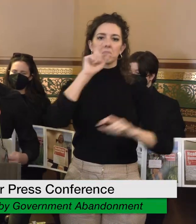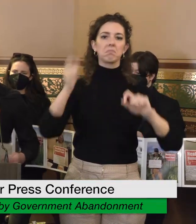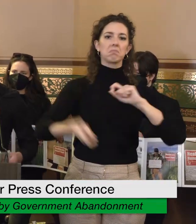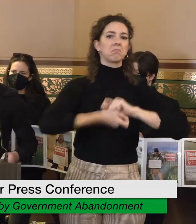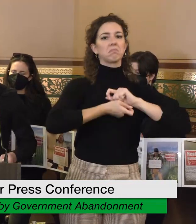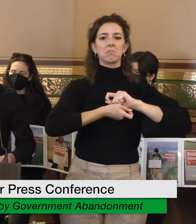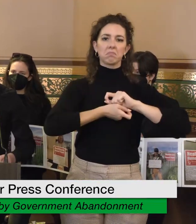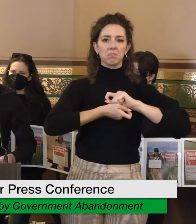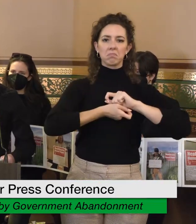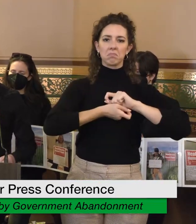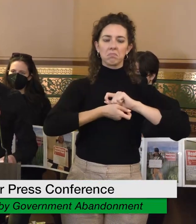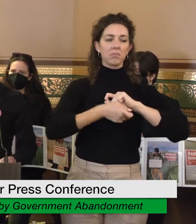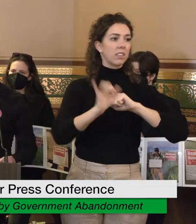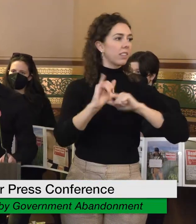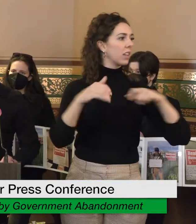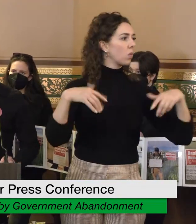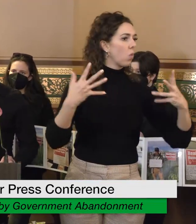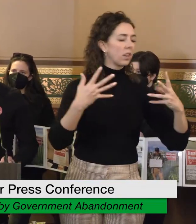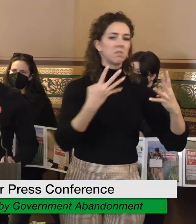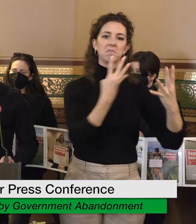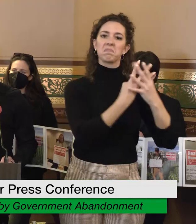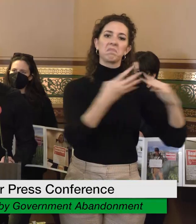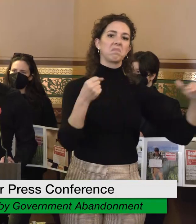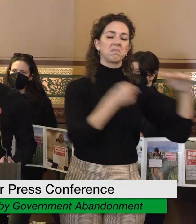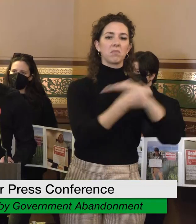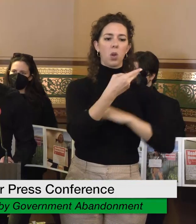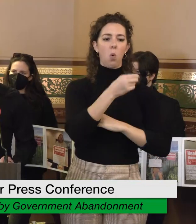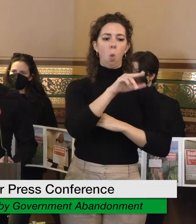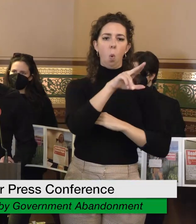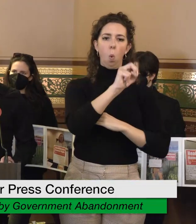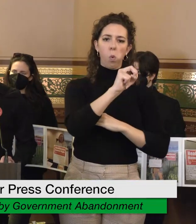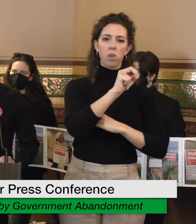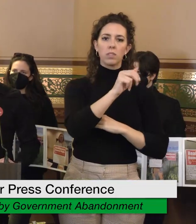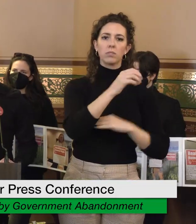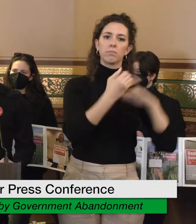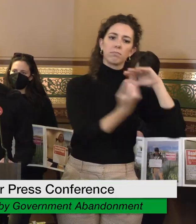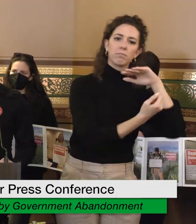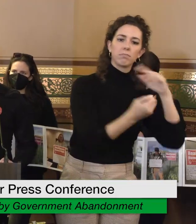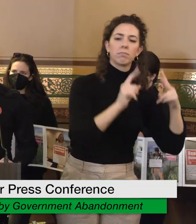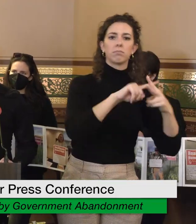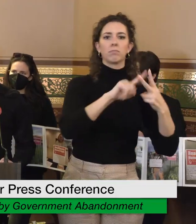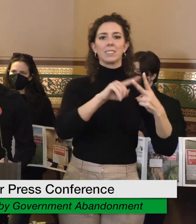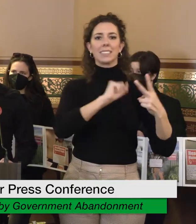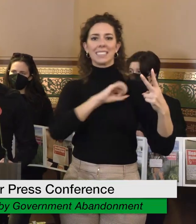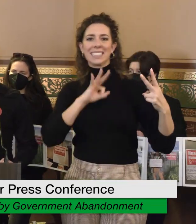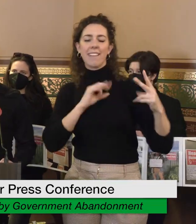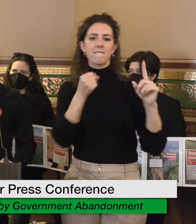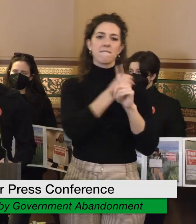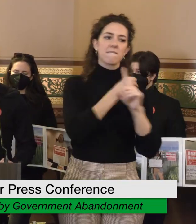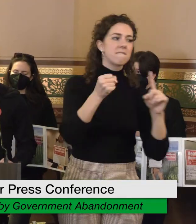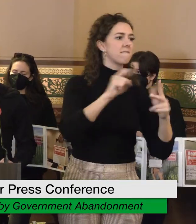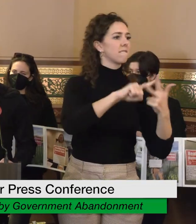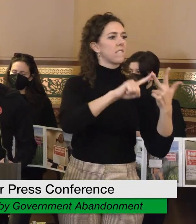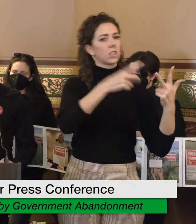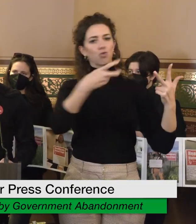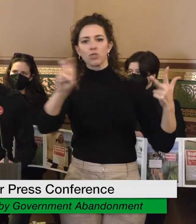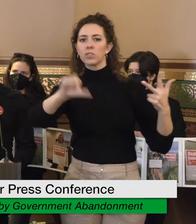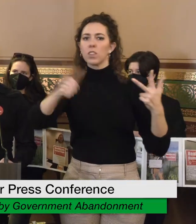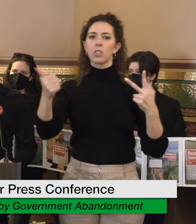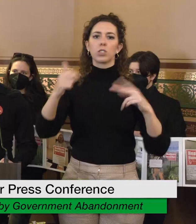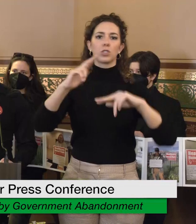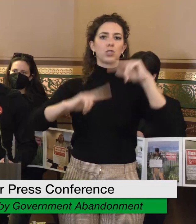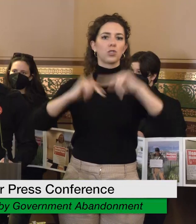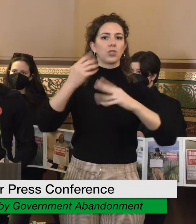against with things such as time in the hole, assault from staff members, transfers to other facilities, and more. There